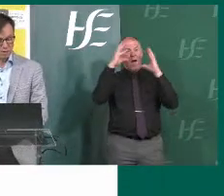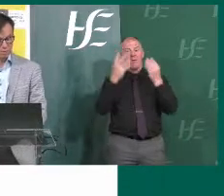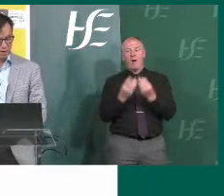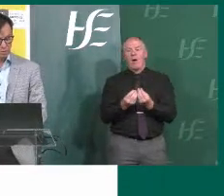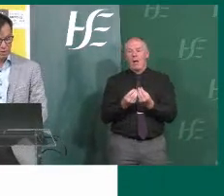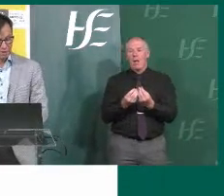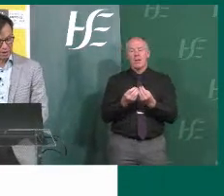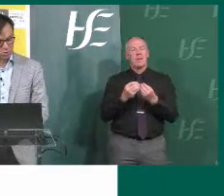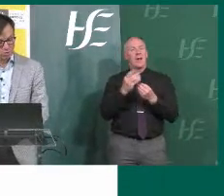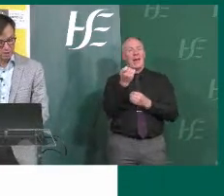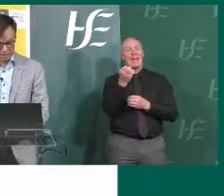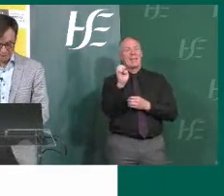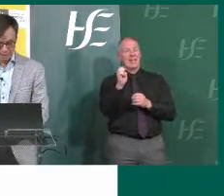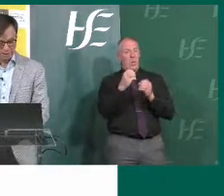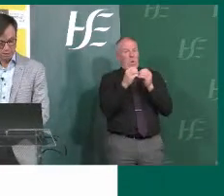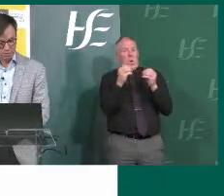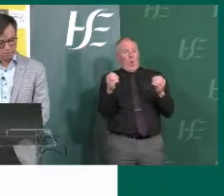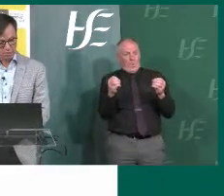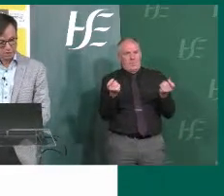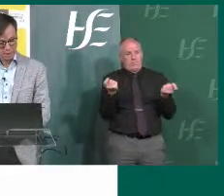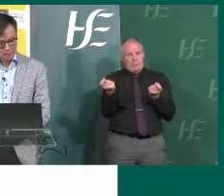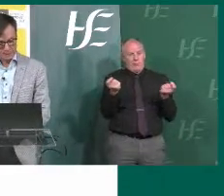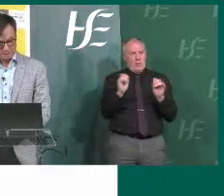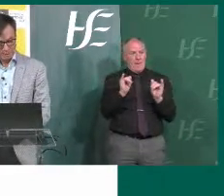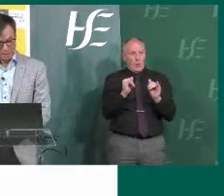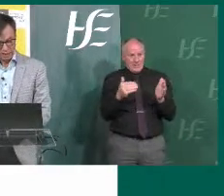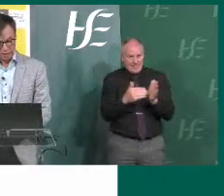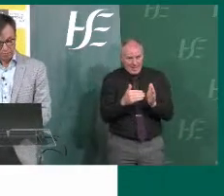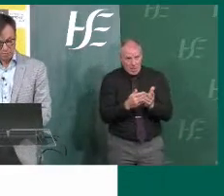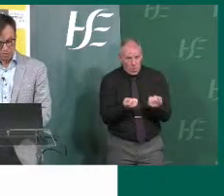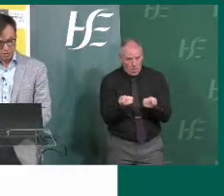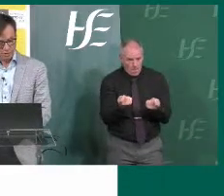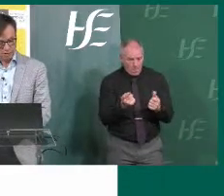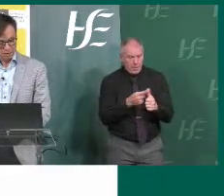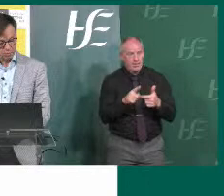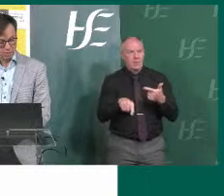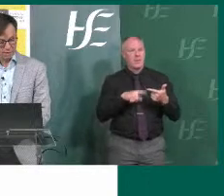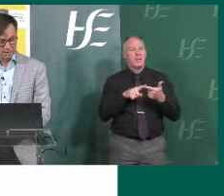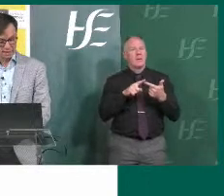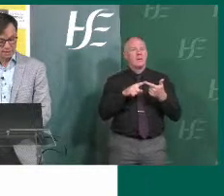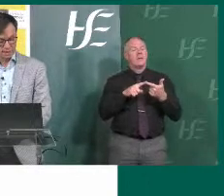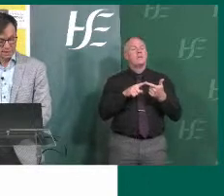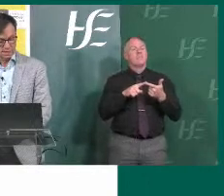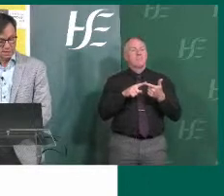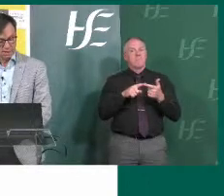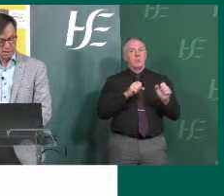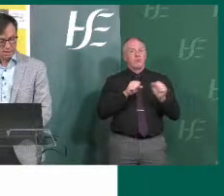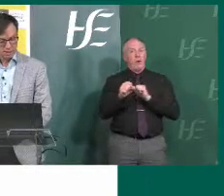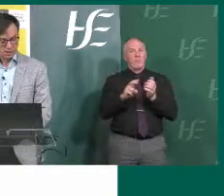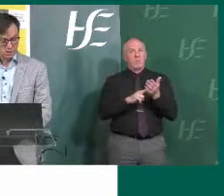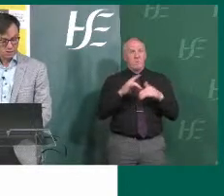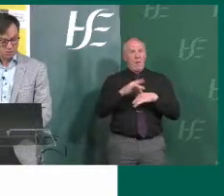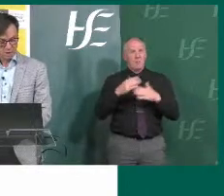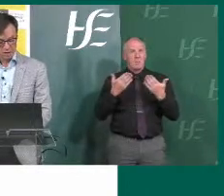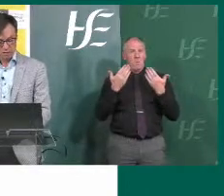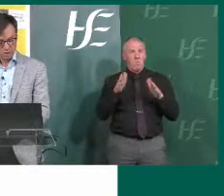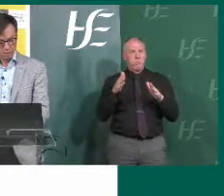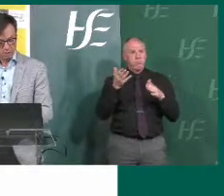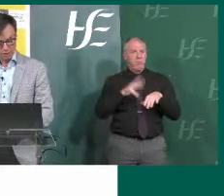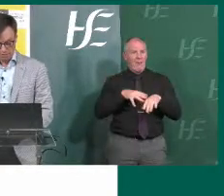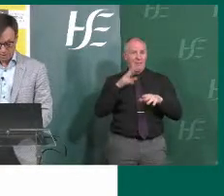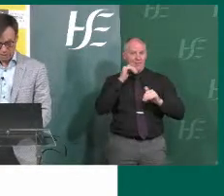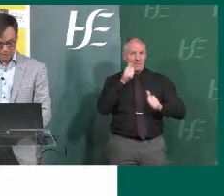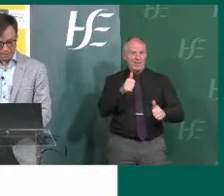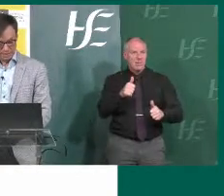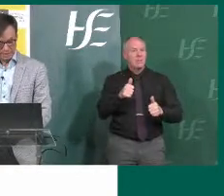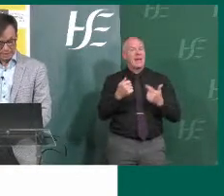the emergency departments clearly are open and dealing with emergencies. Services are being well attended. Additional information is available on